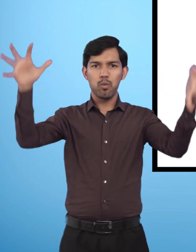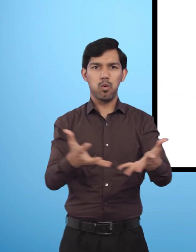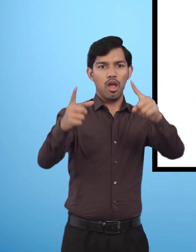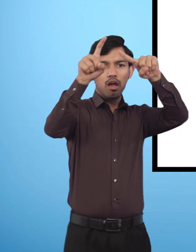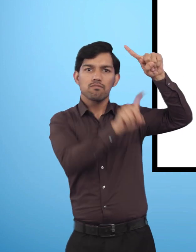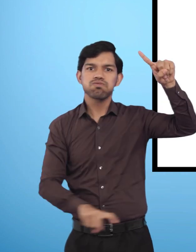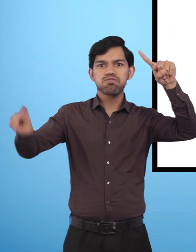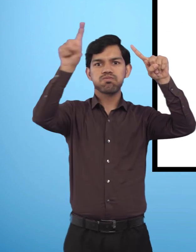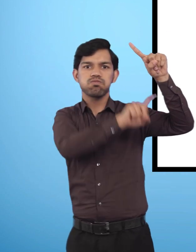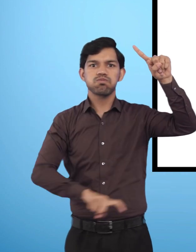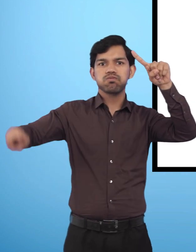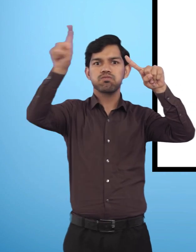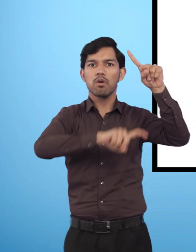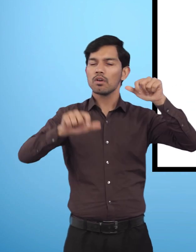to the sun.